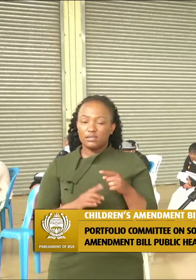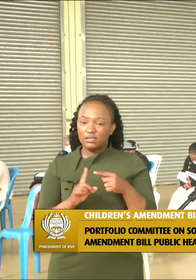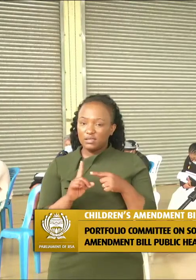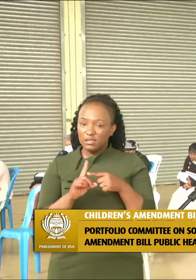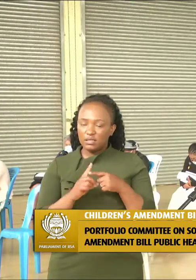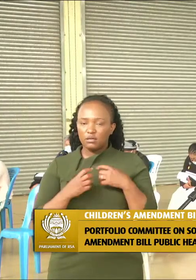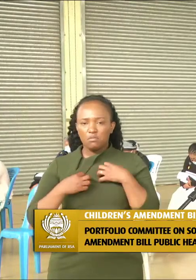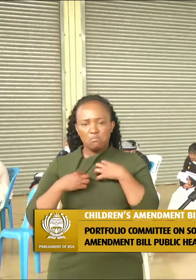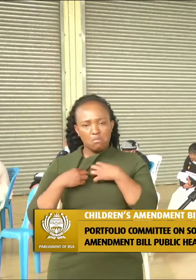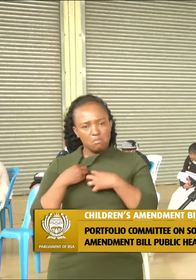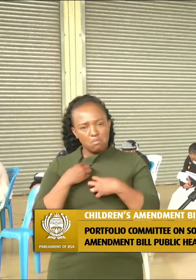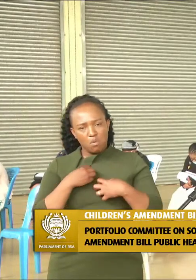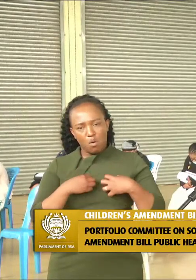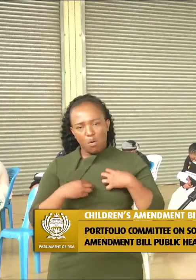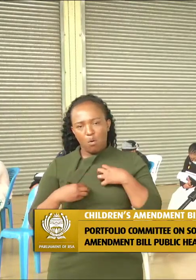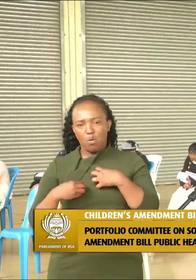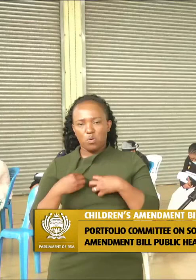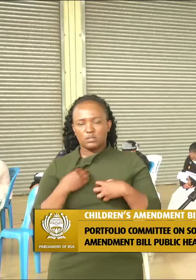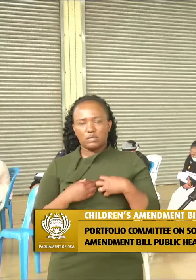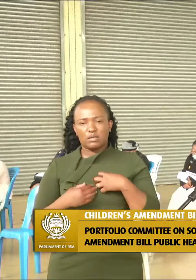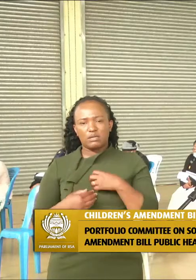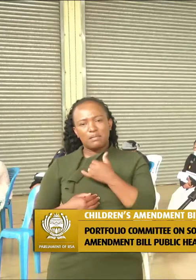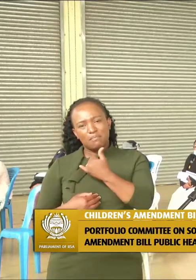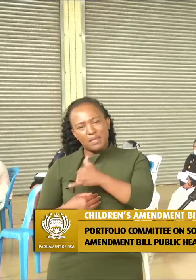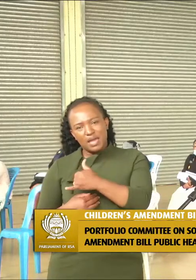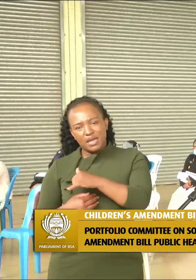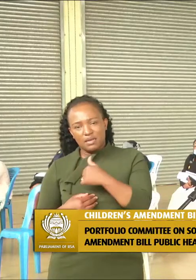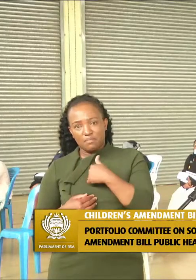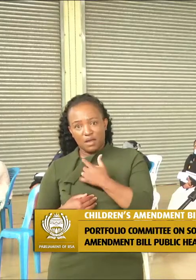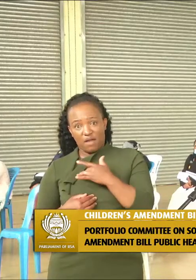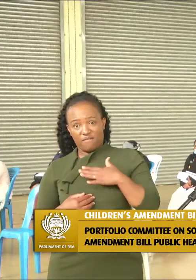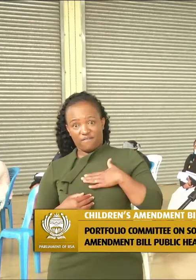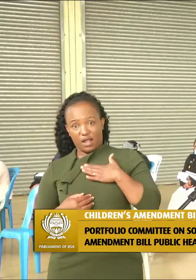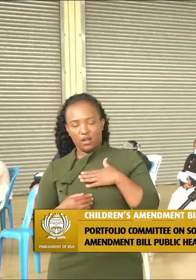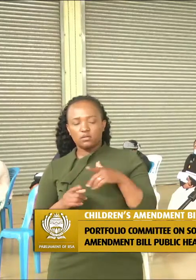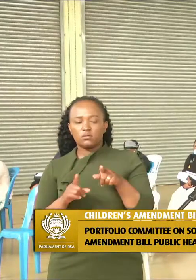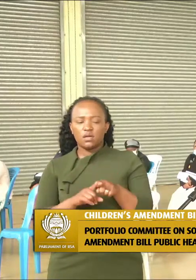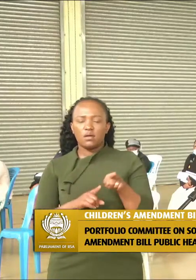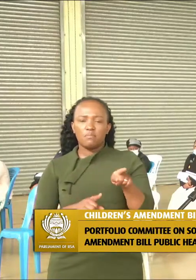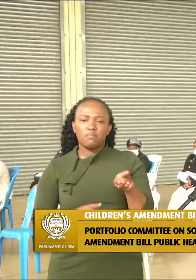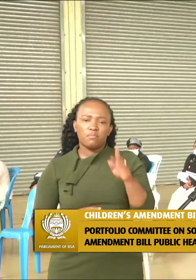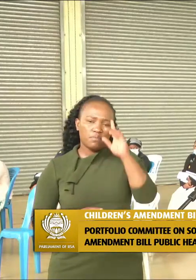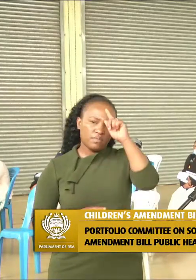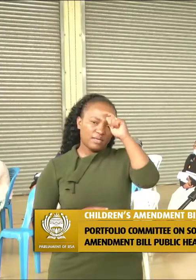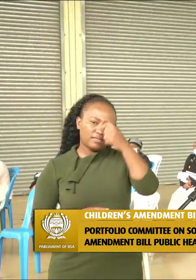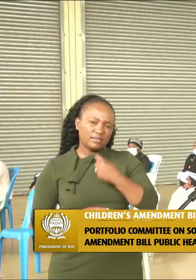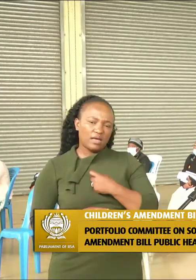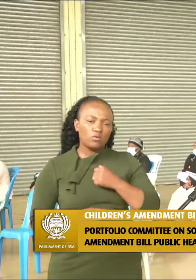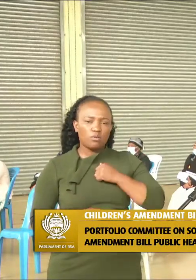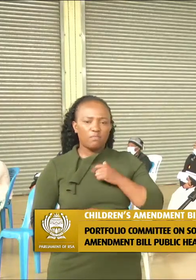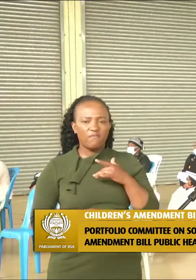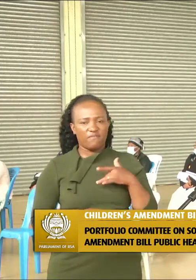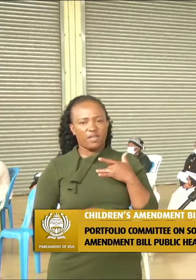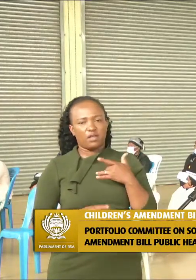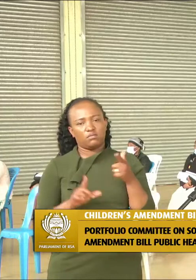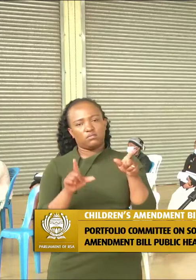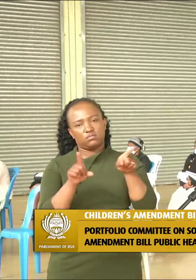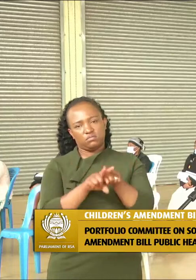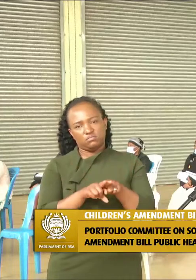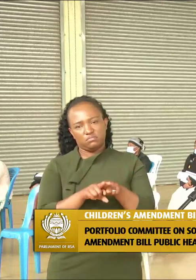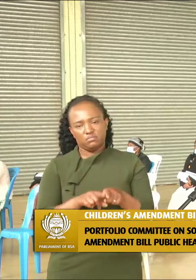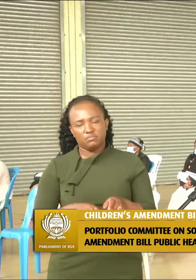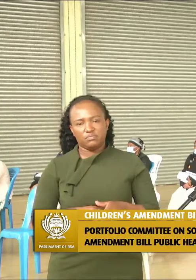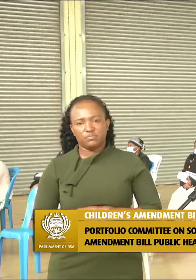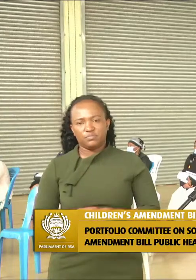stressful pain that I go, he also goes through this. Naye njengoba ngicindezelekile nje